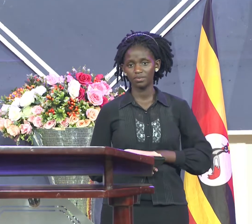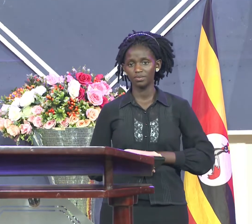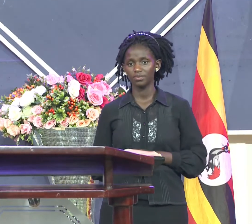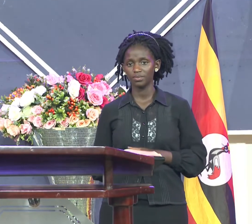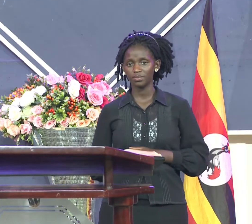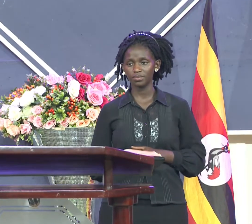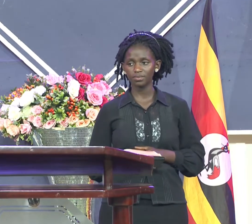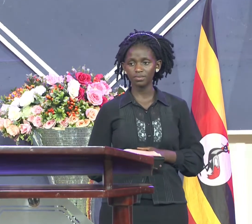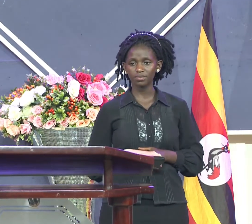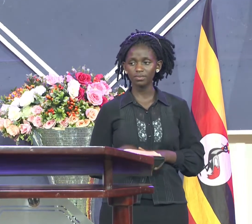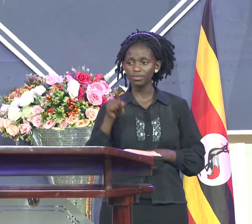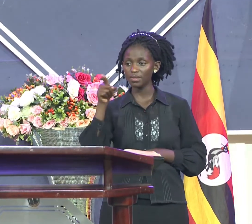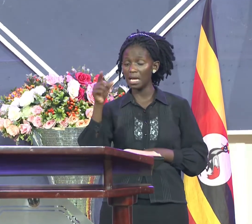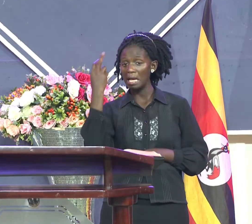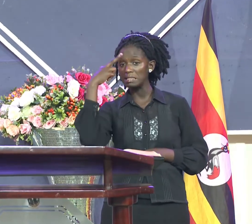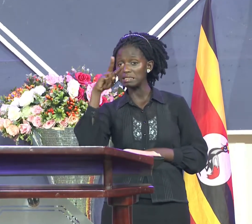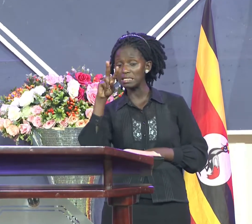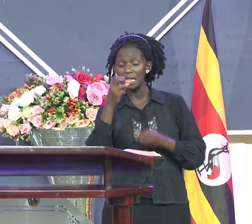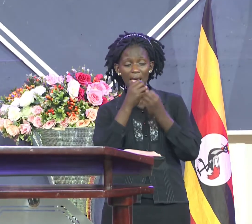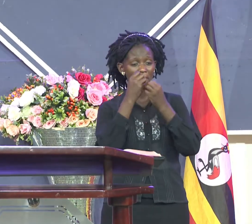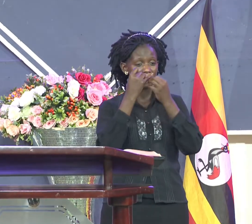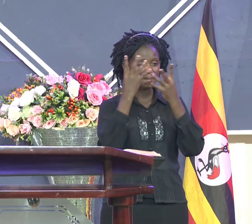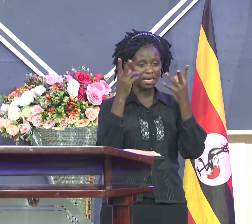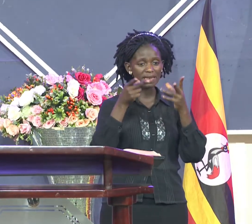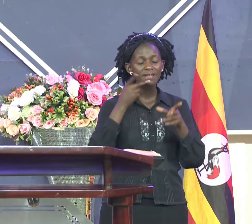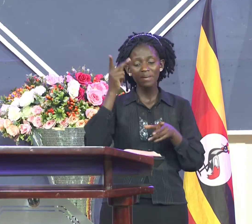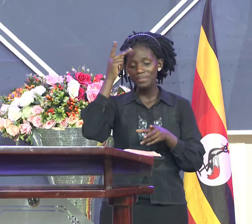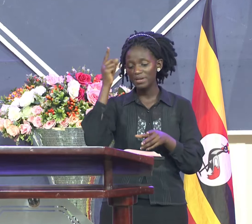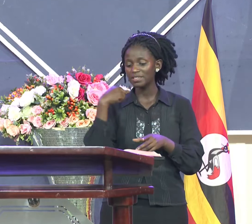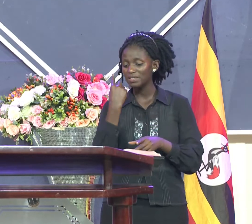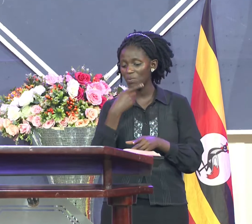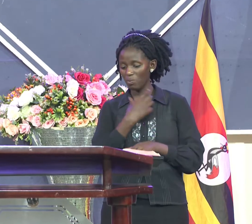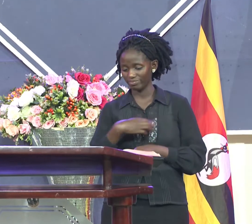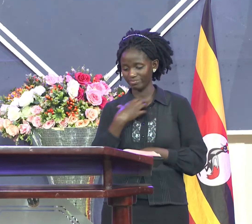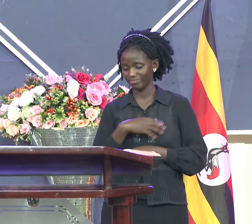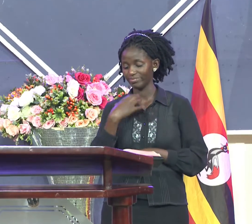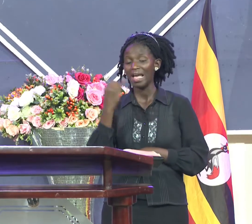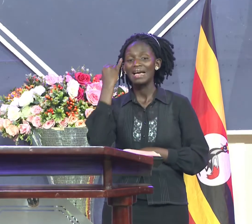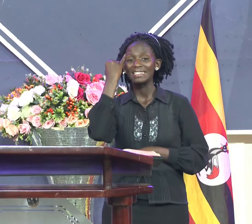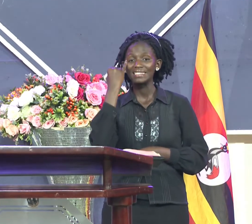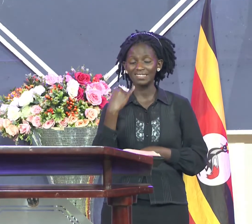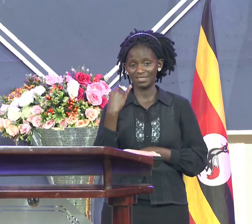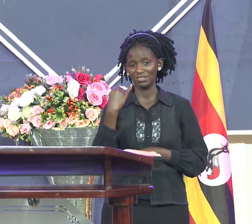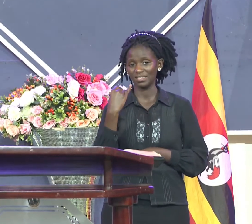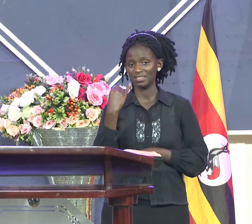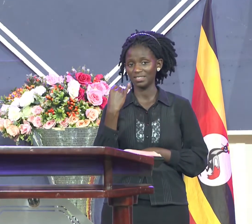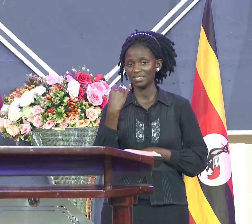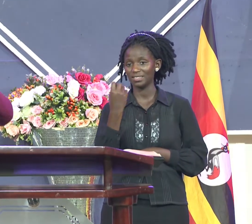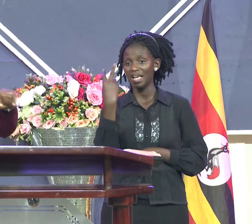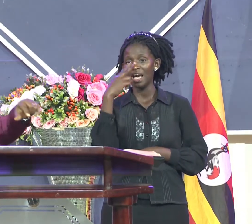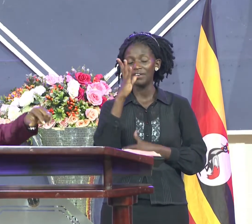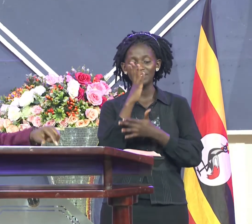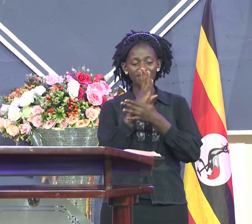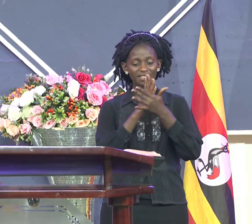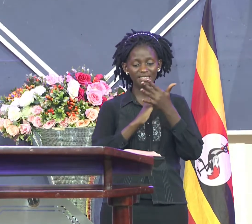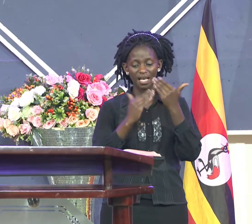our carnal wisdom. Ndabyeka abazadde abakambwe nnyo. I've seen of parents who are very tough. Ndabyeka abazadde